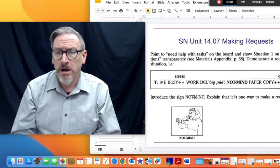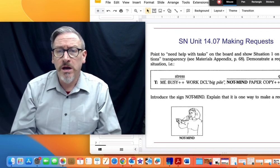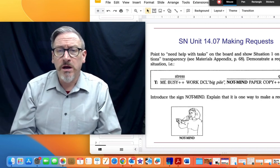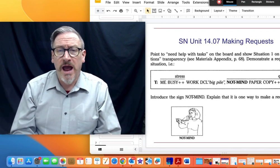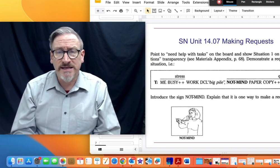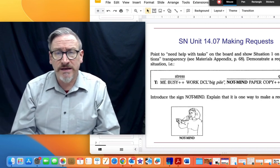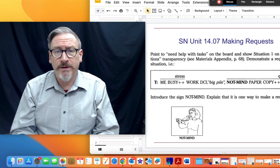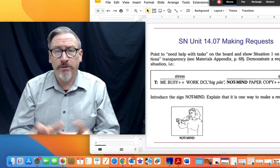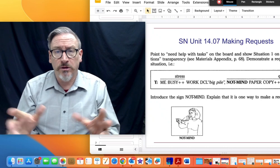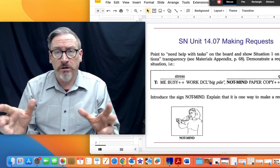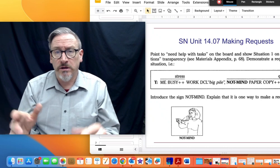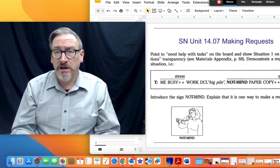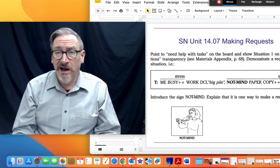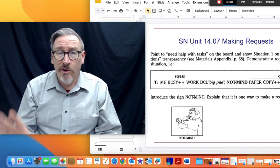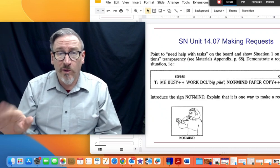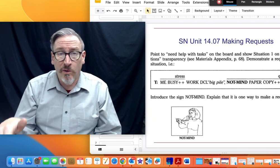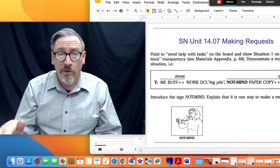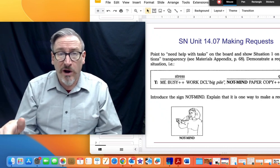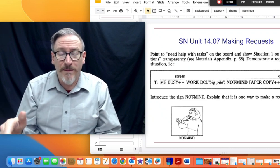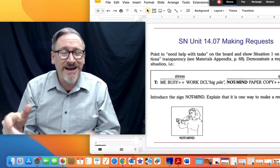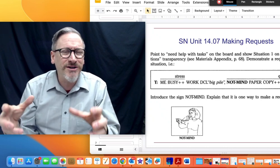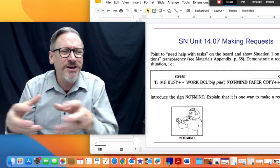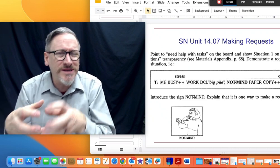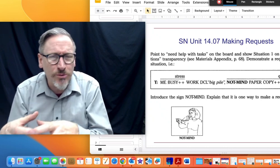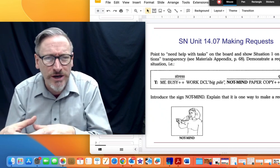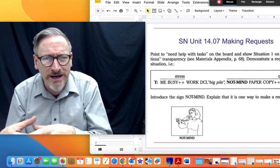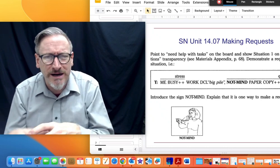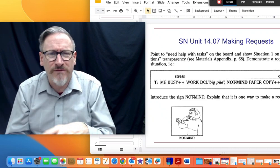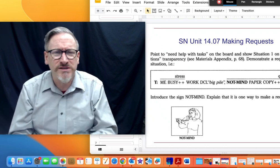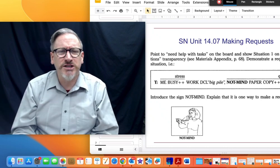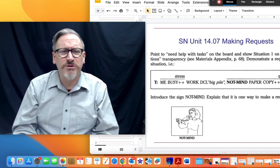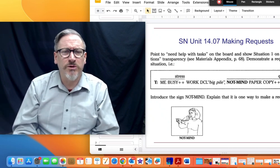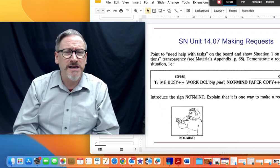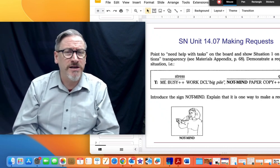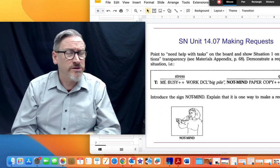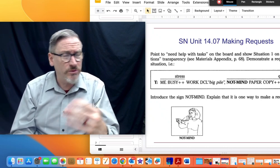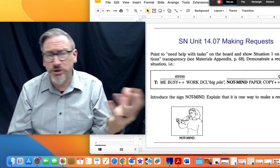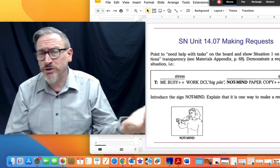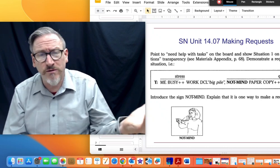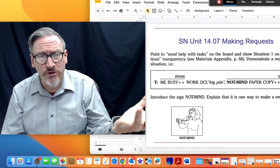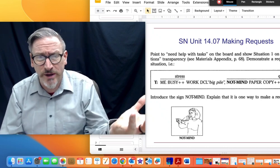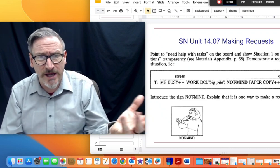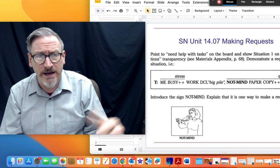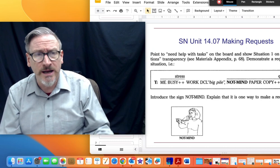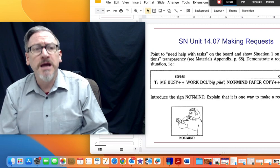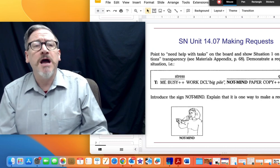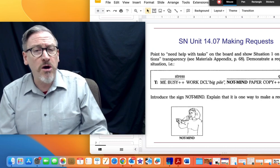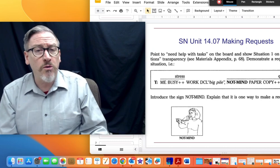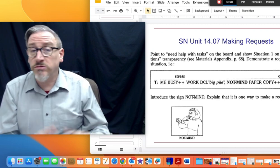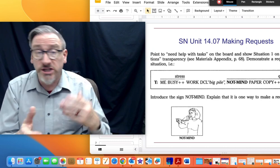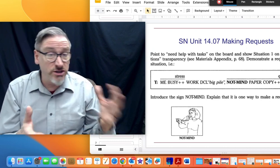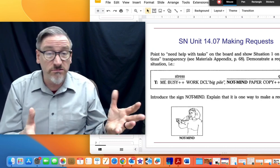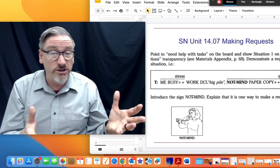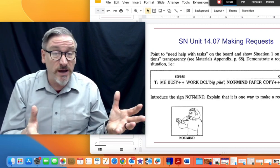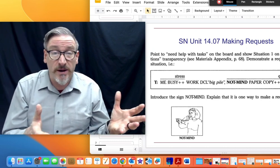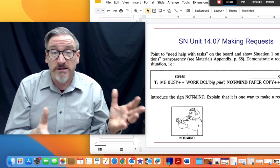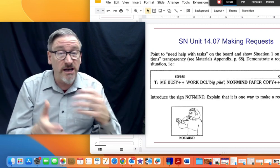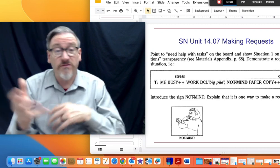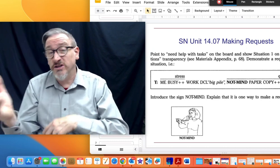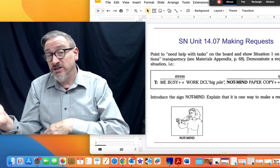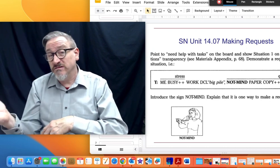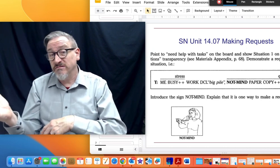where asking people, I try to do this, work it in conversation where asking, so what did you do over the weekend? Oh, did you do